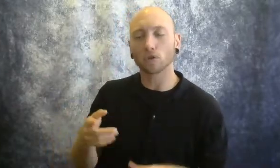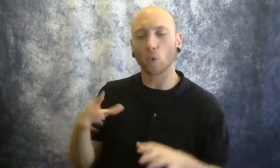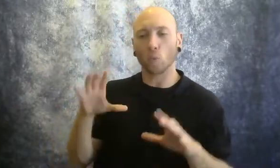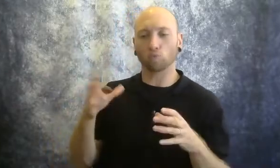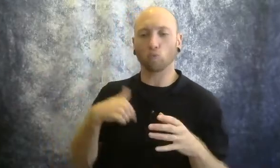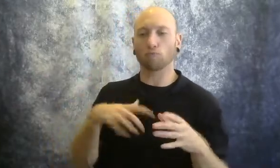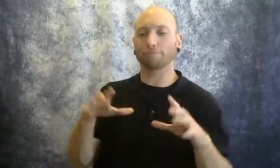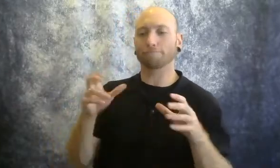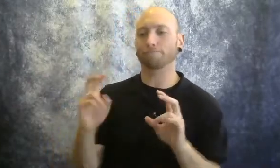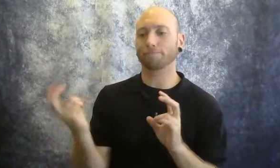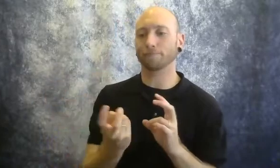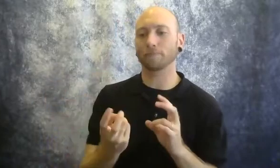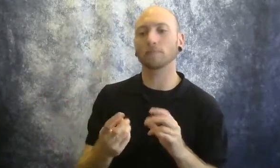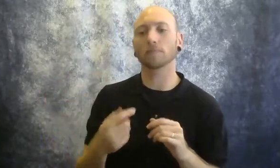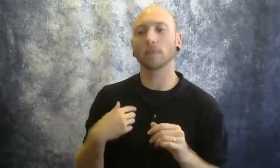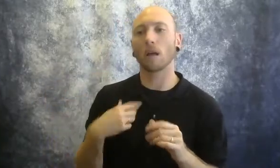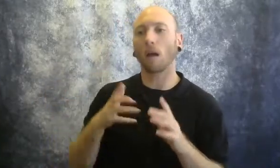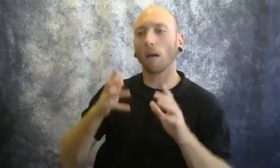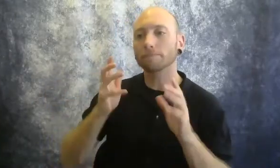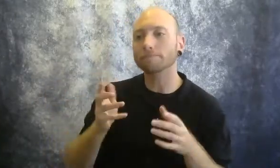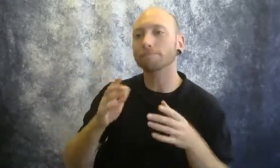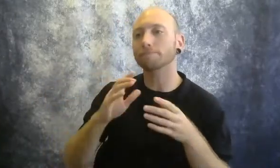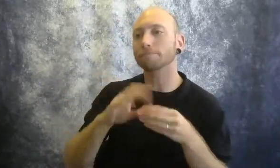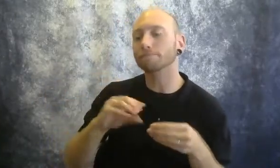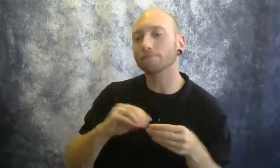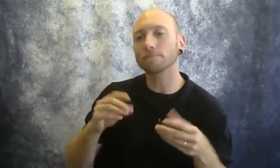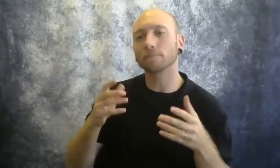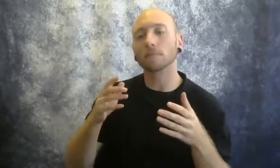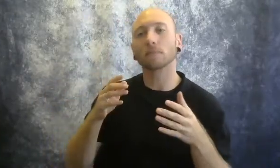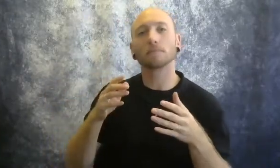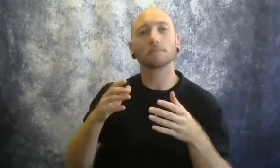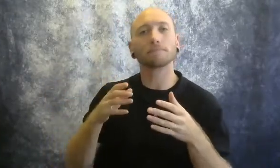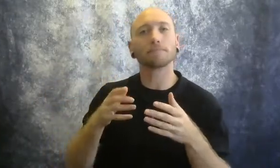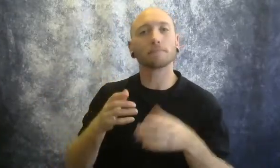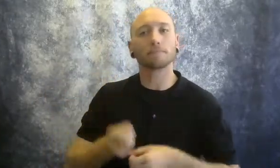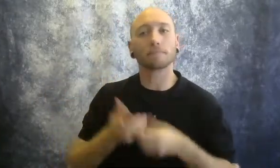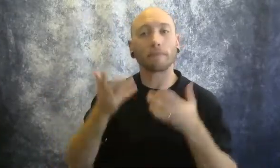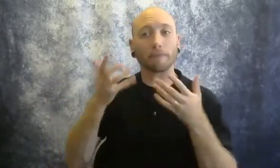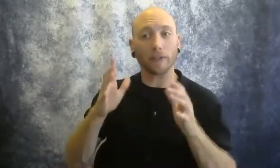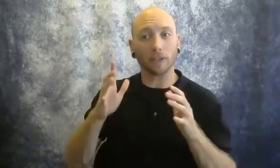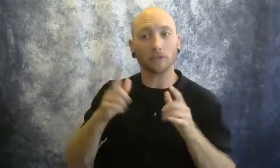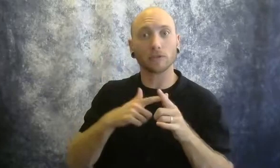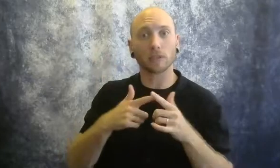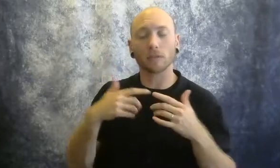period. And we sat there, and I finished my amends with them. You know what? The